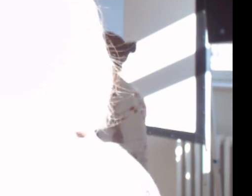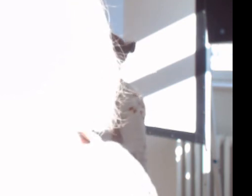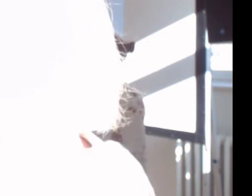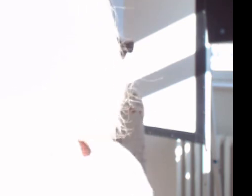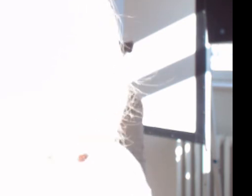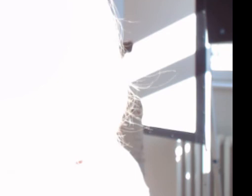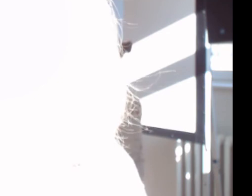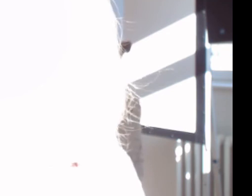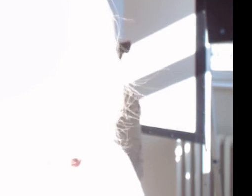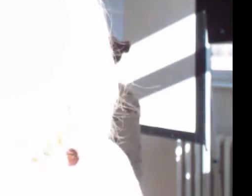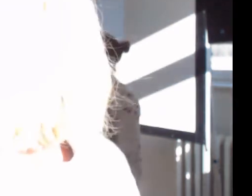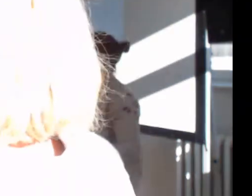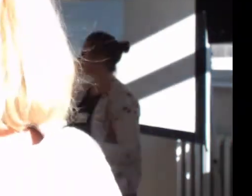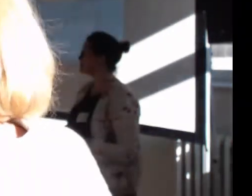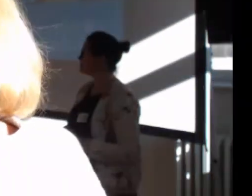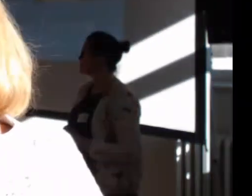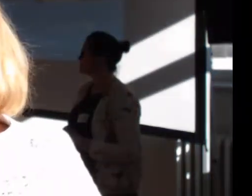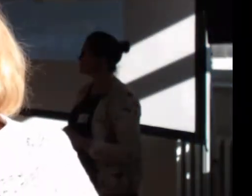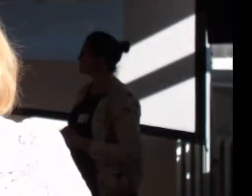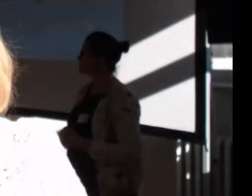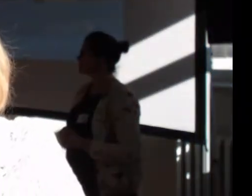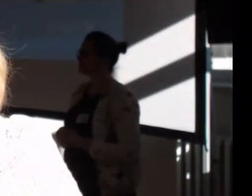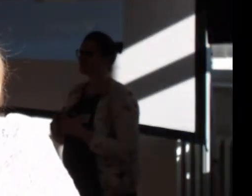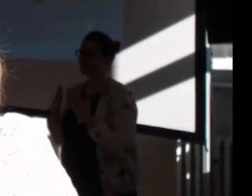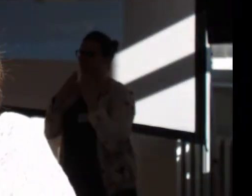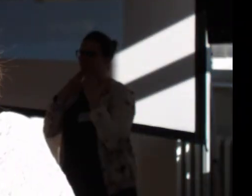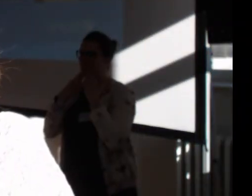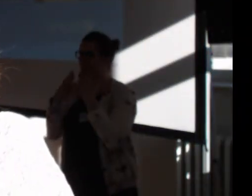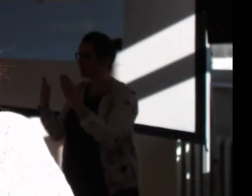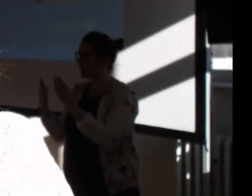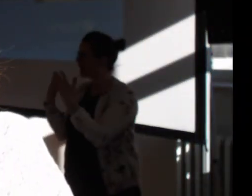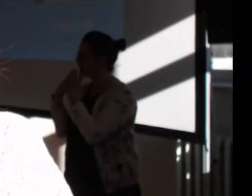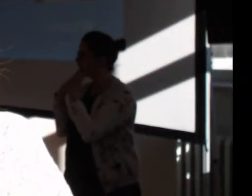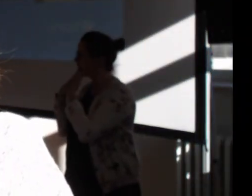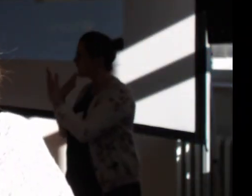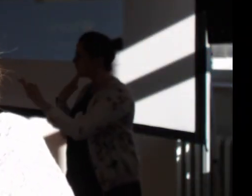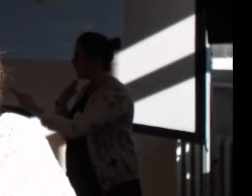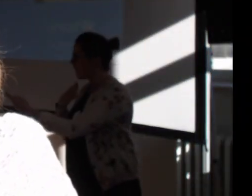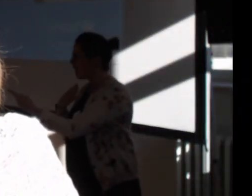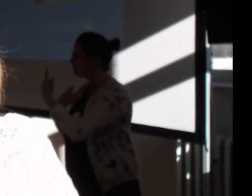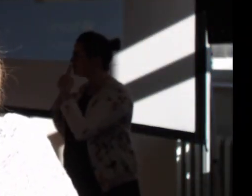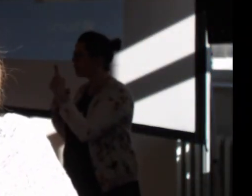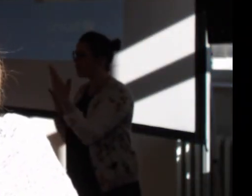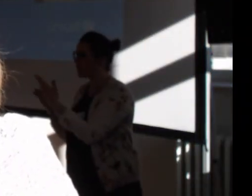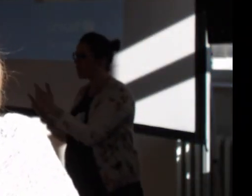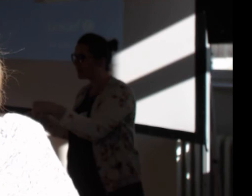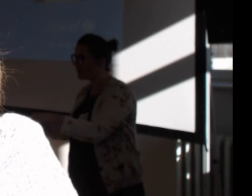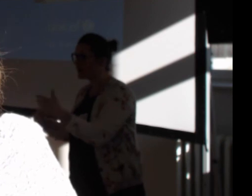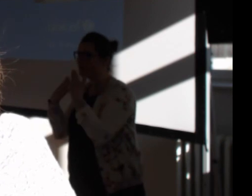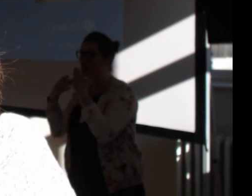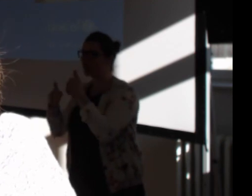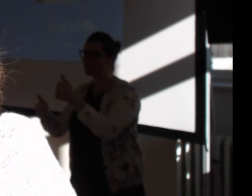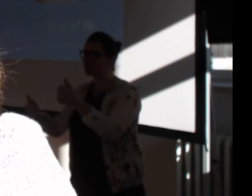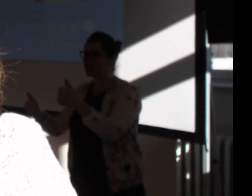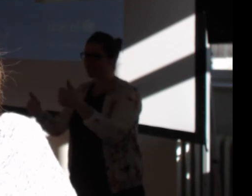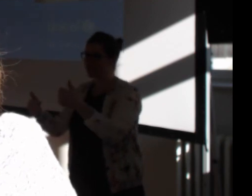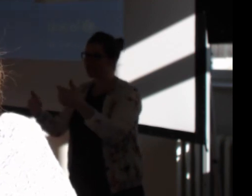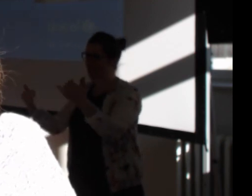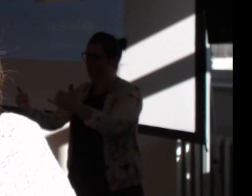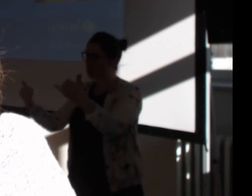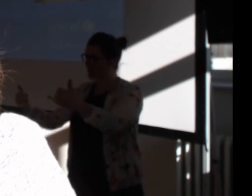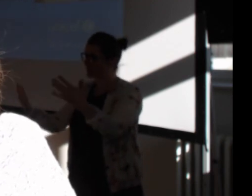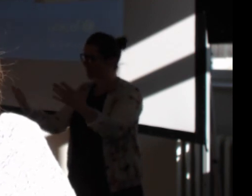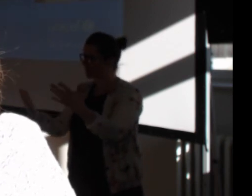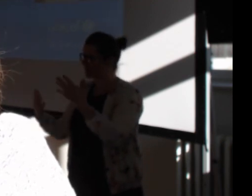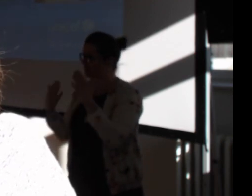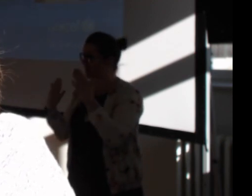There we are. Thank you Geert, Len and Saskia for having me, and thank you everyone for showing up and